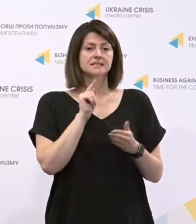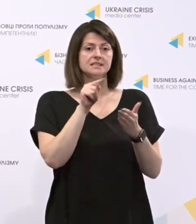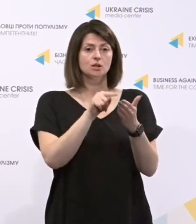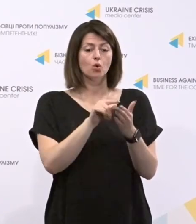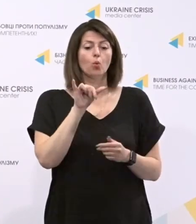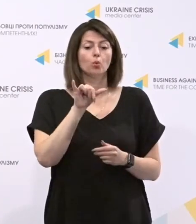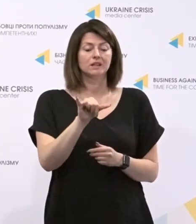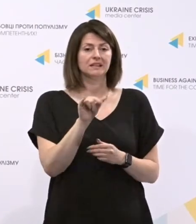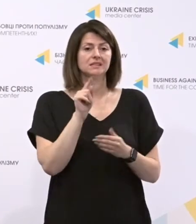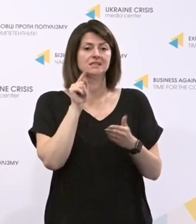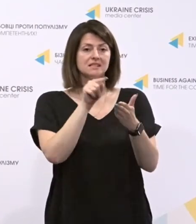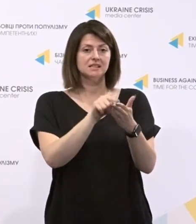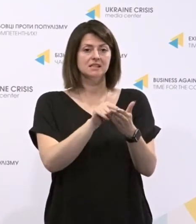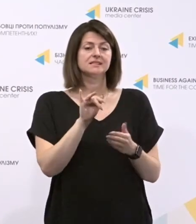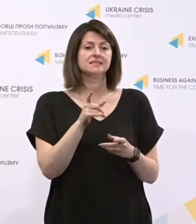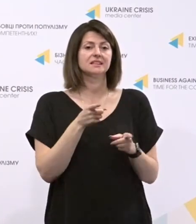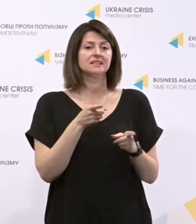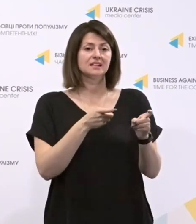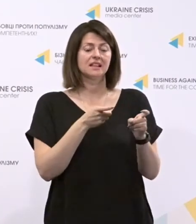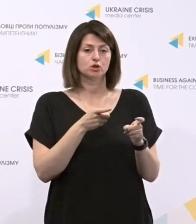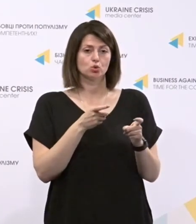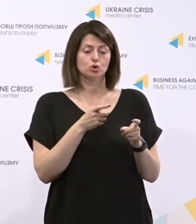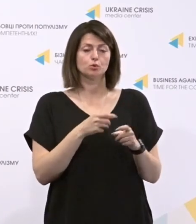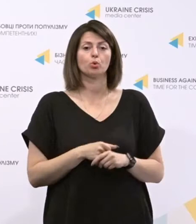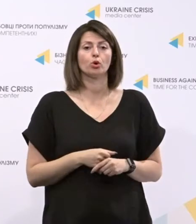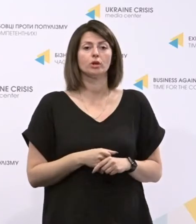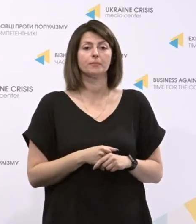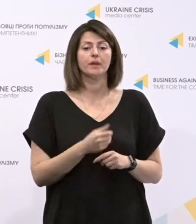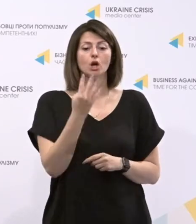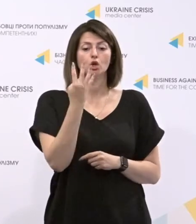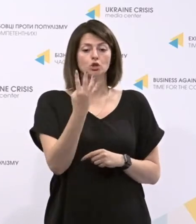involve staff of the Donetsk filtration station.